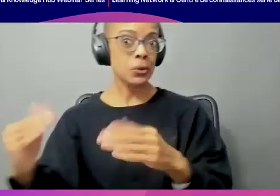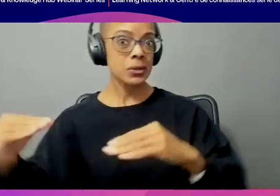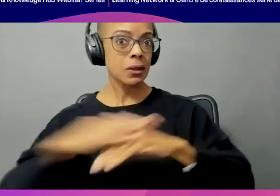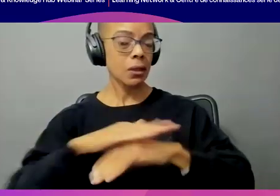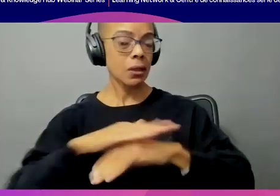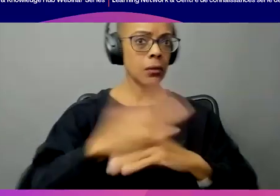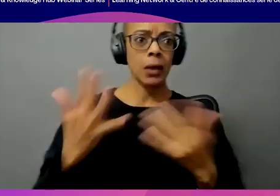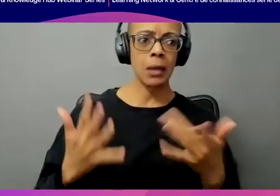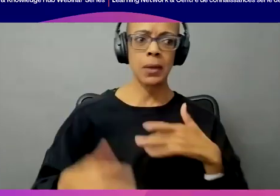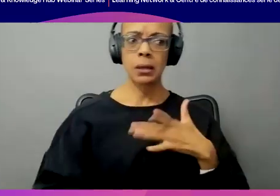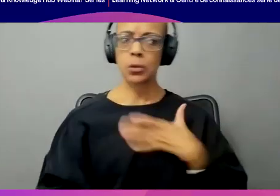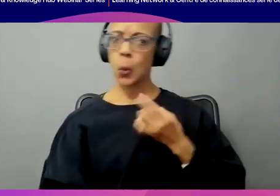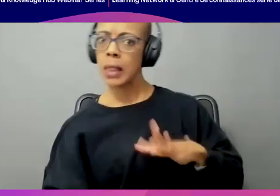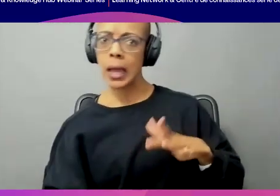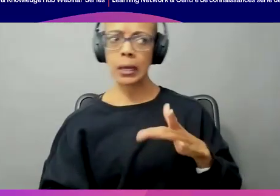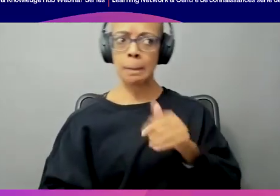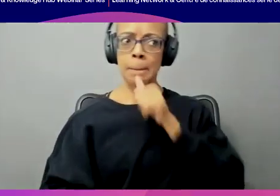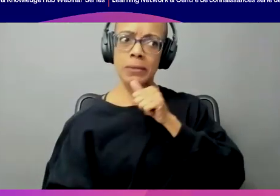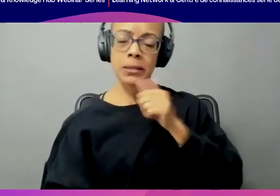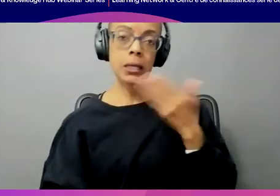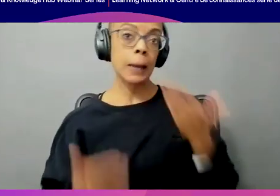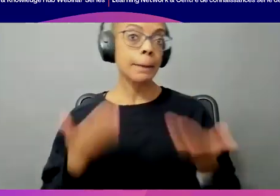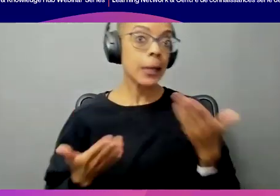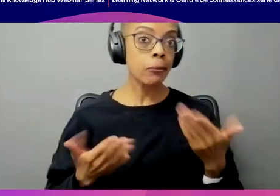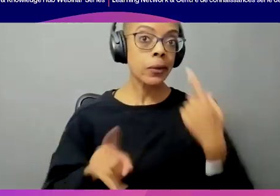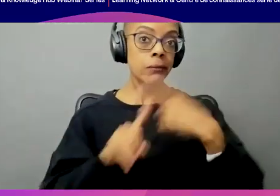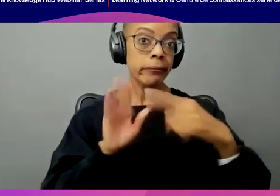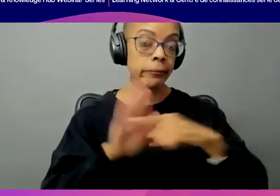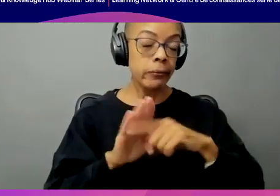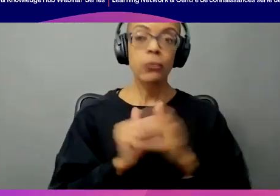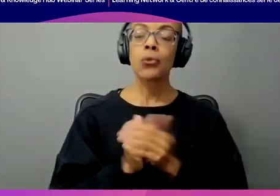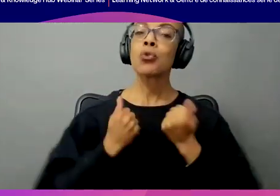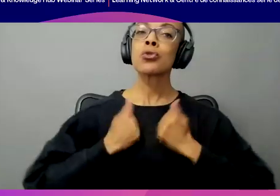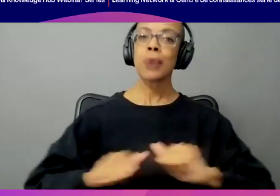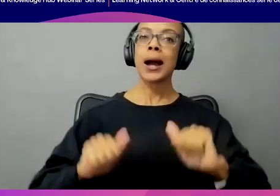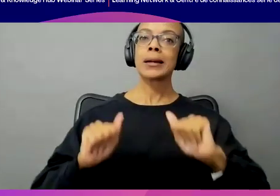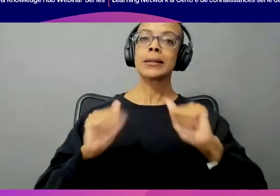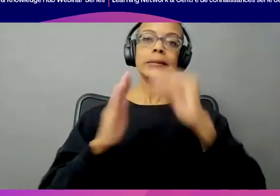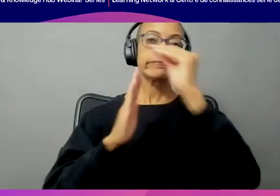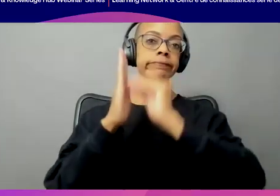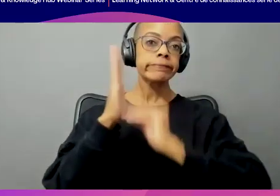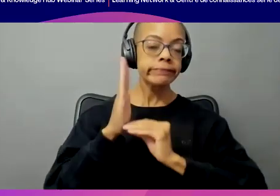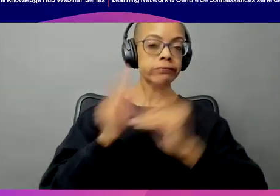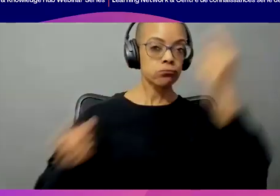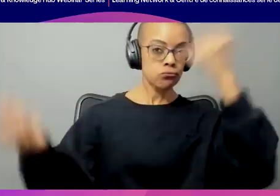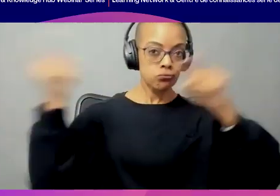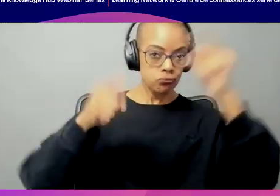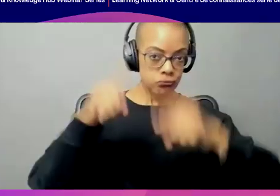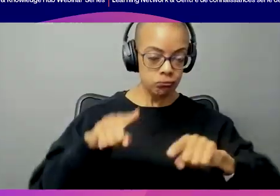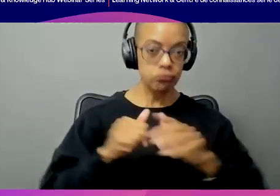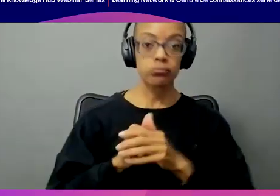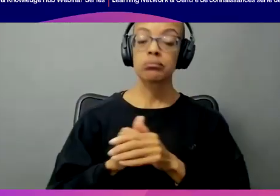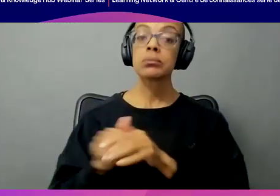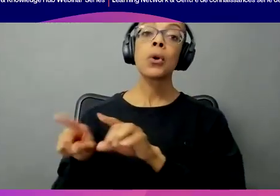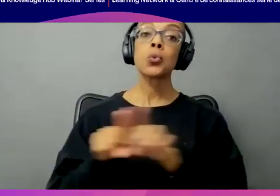privacy, confidentiality, and so on, so that we try to come up with agreements on that kind of thing. I think, the other thing